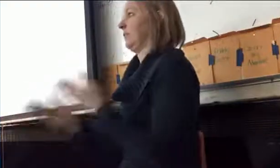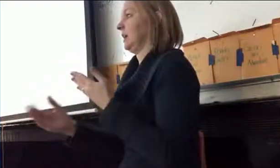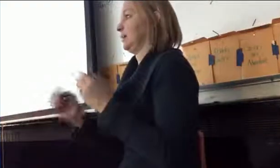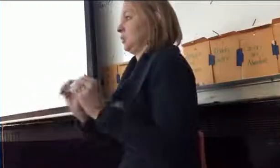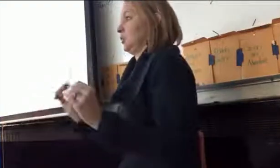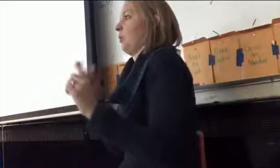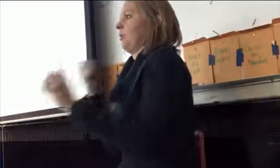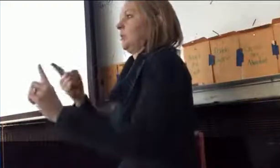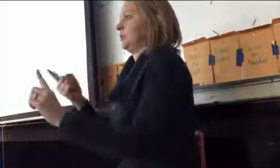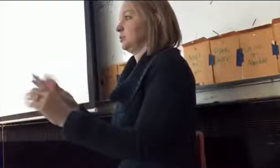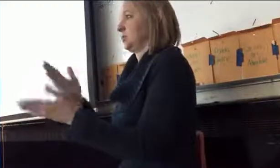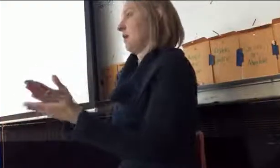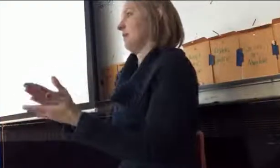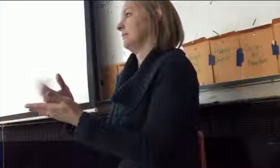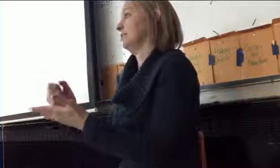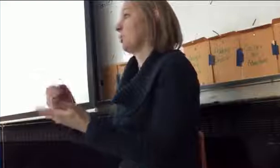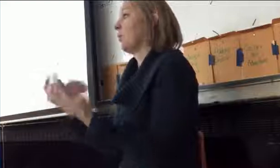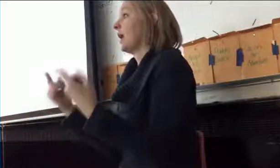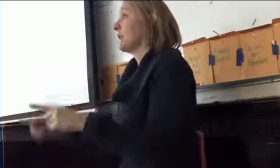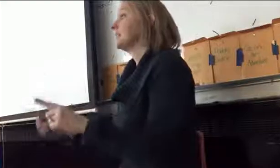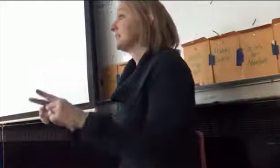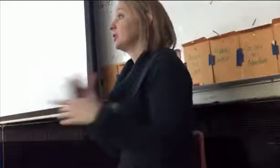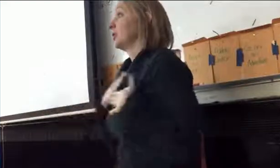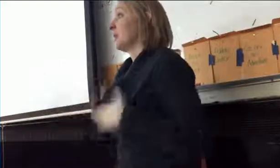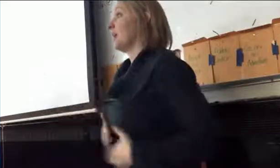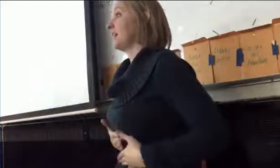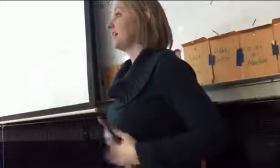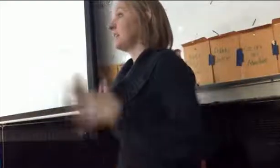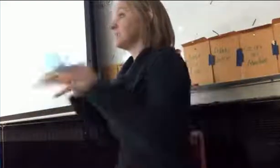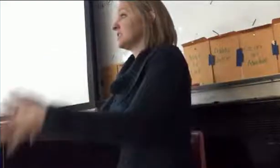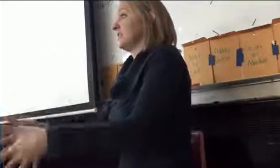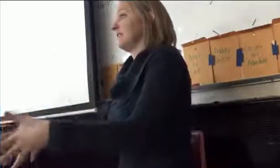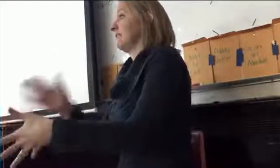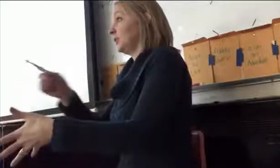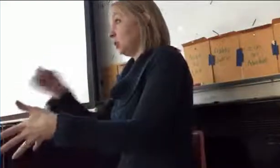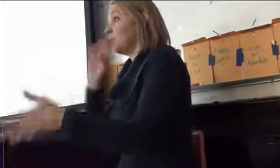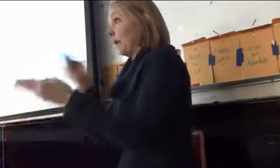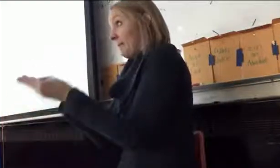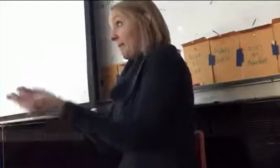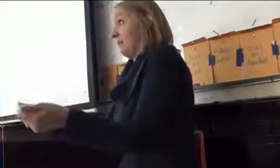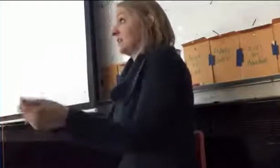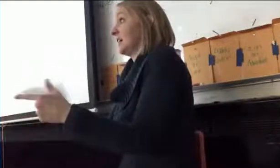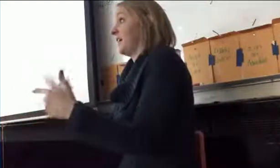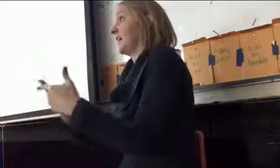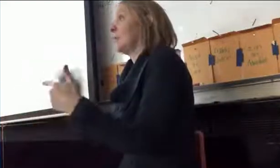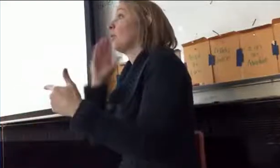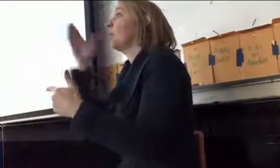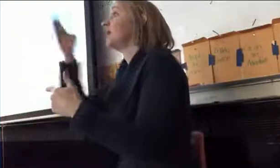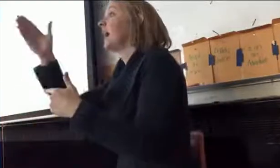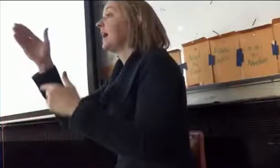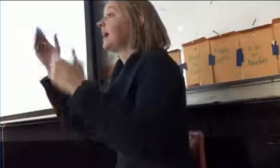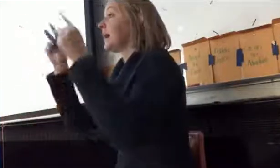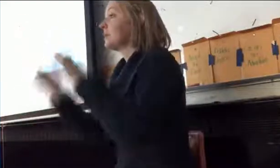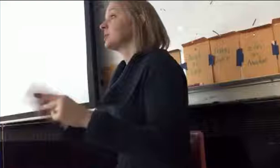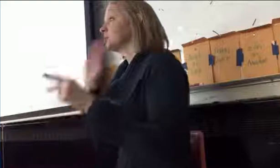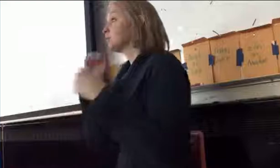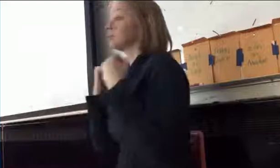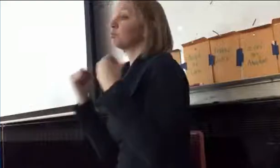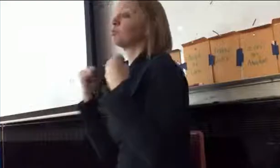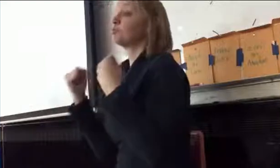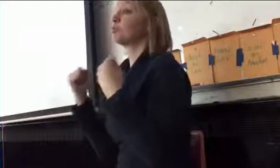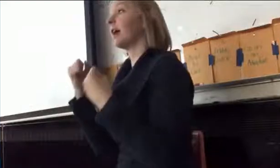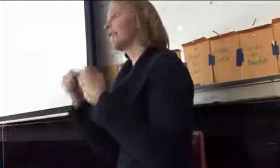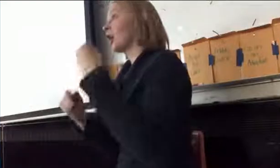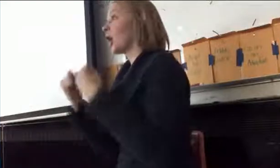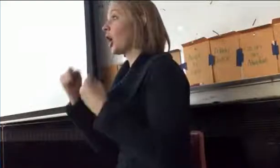point. So what's going to happen is they'll leave your body in there, you'll melt away, and then somebody one day is going to go drive their car, their little Model